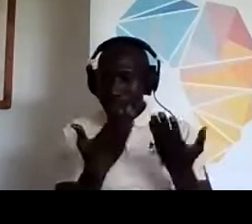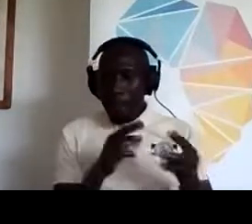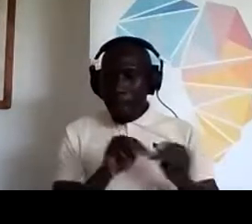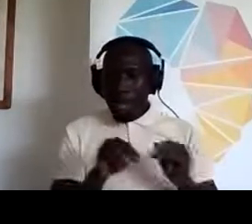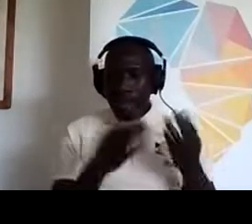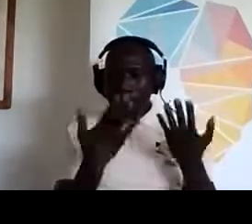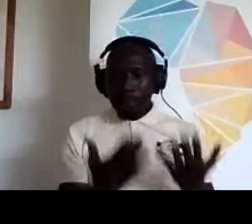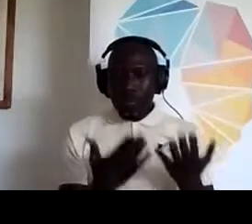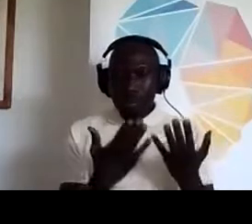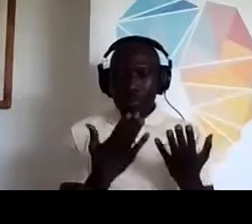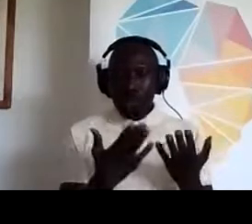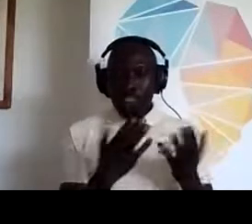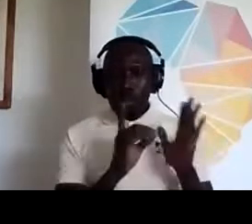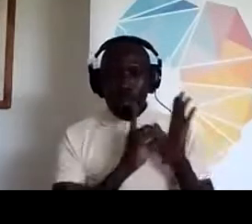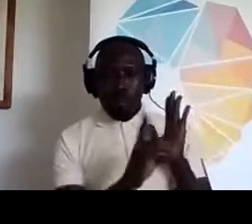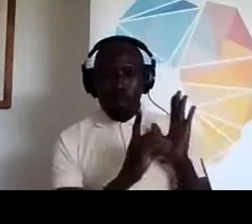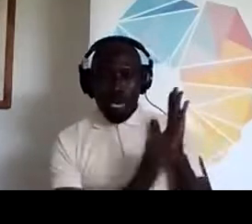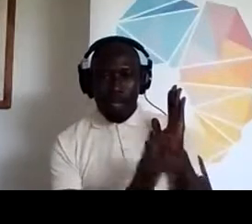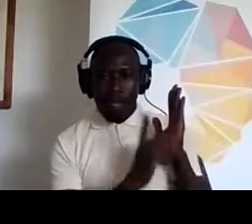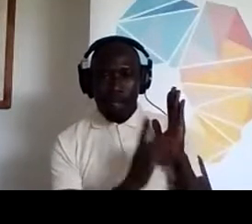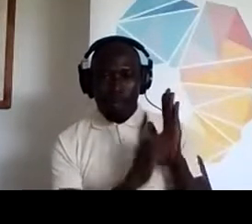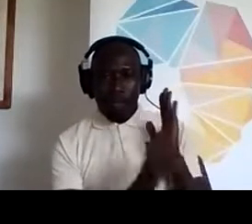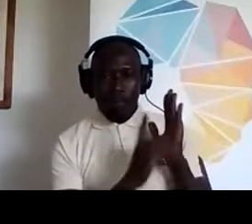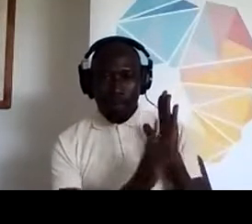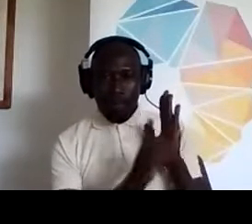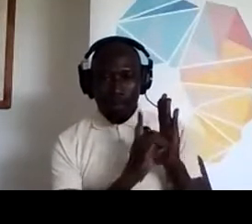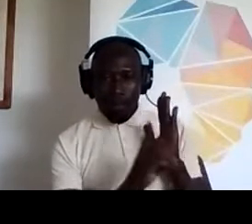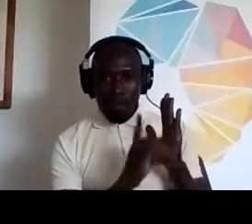to define